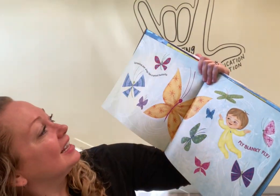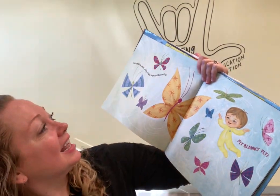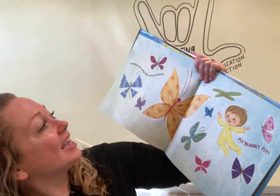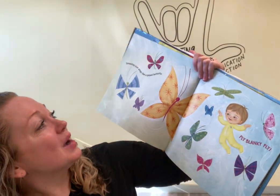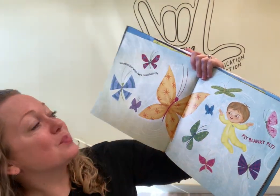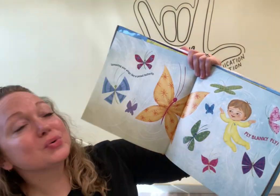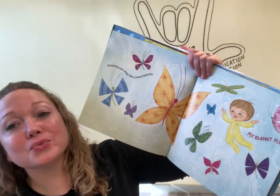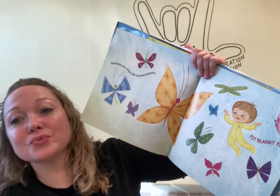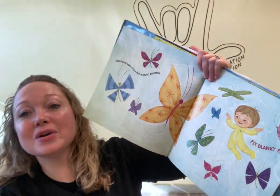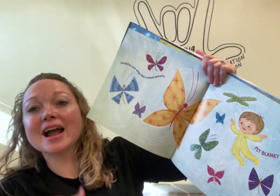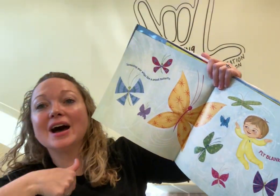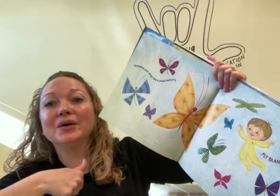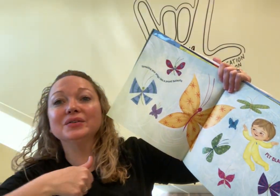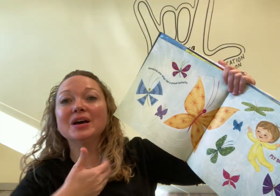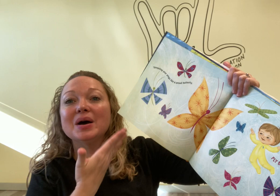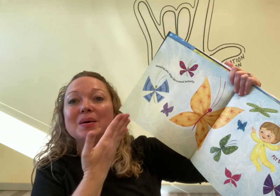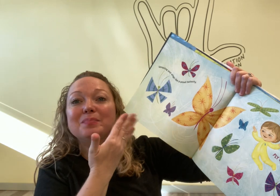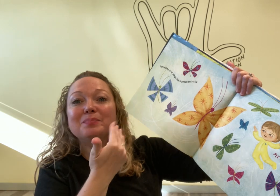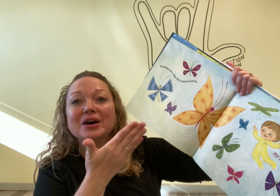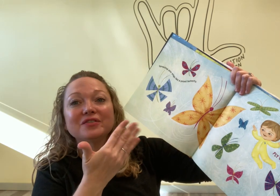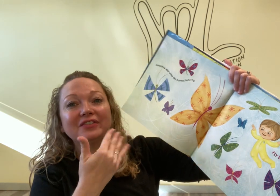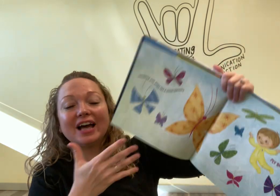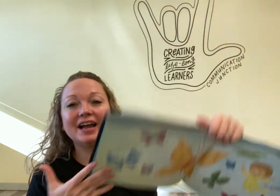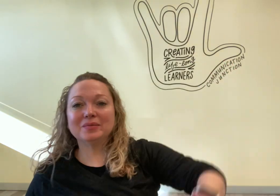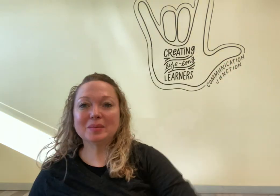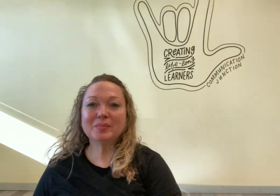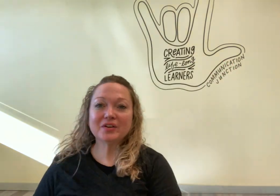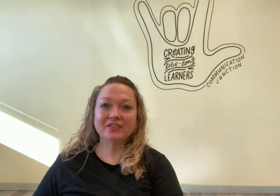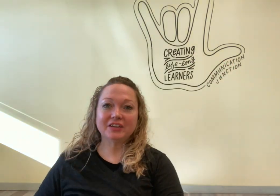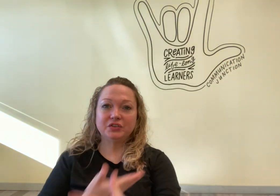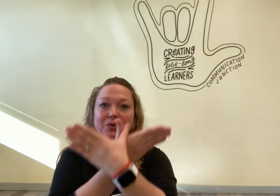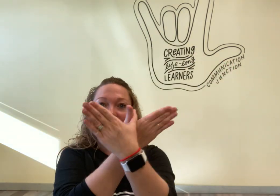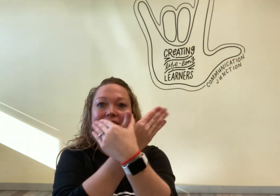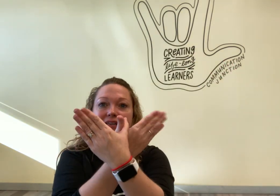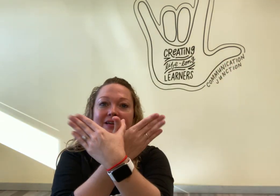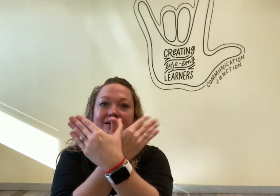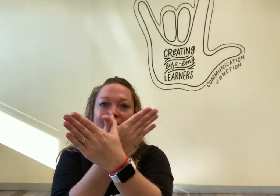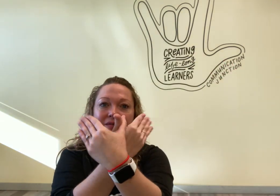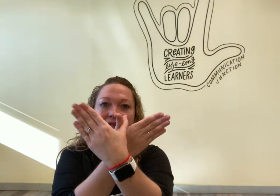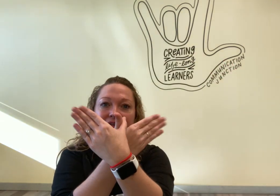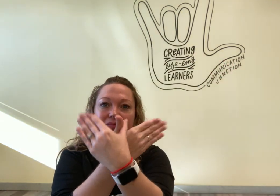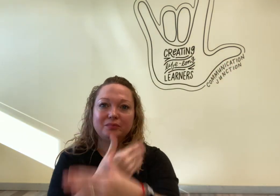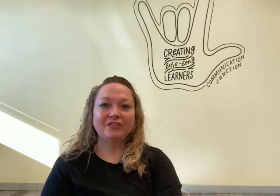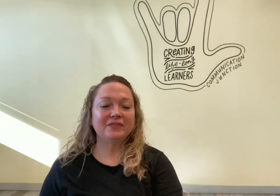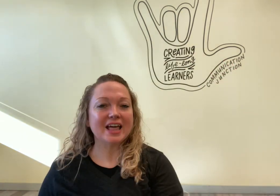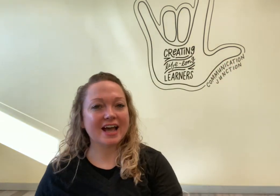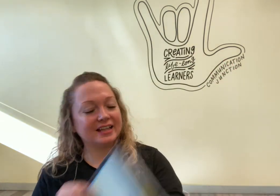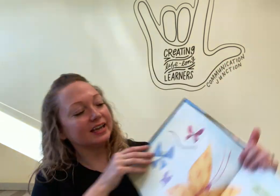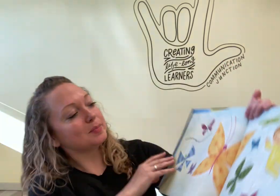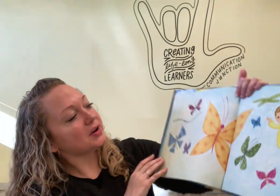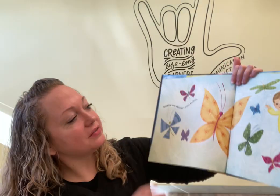Like a proud butterfly. Remember, butterfly's two-handed. Fly like a